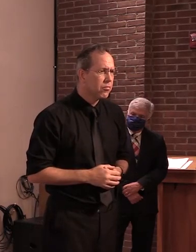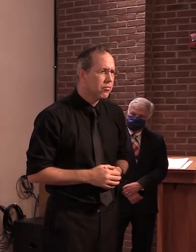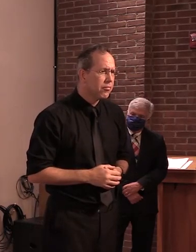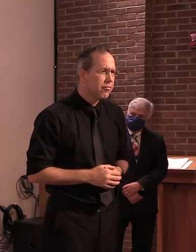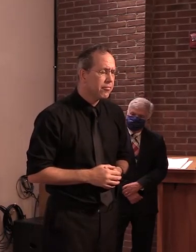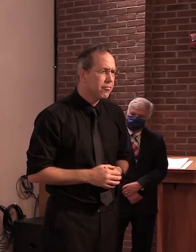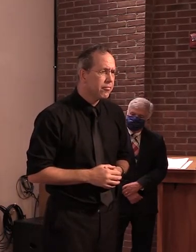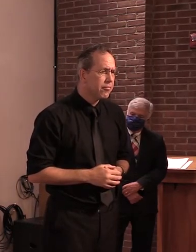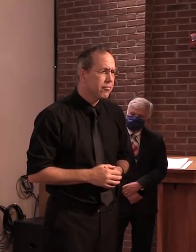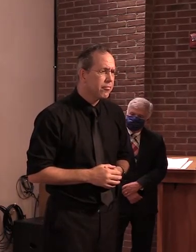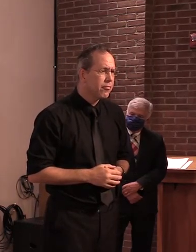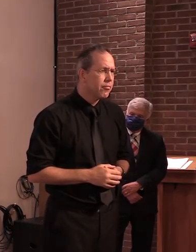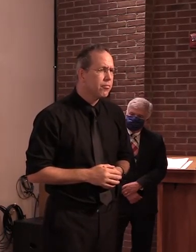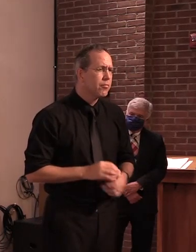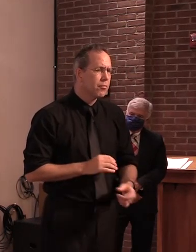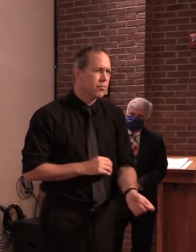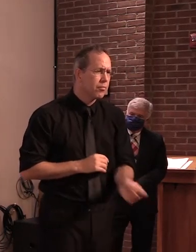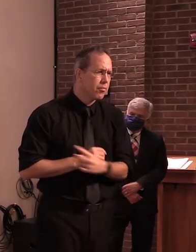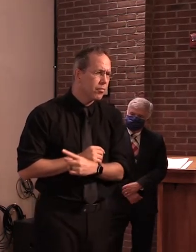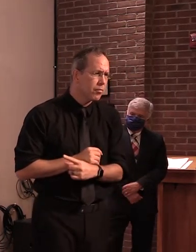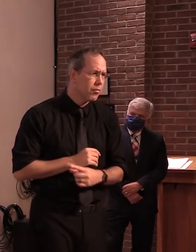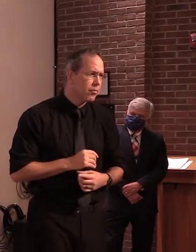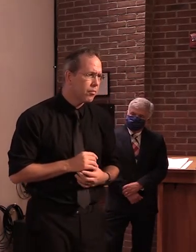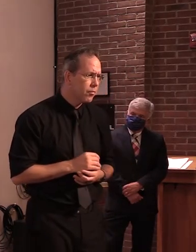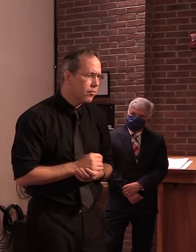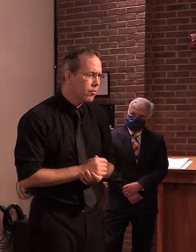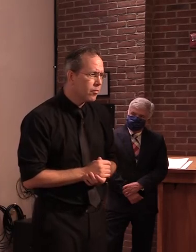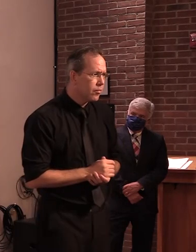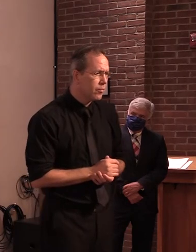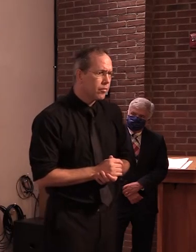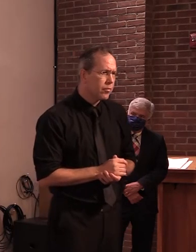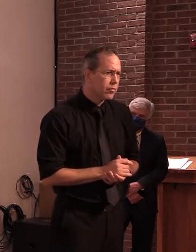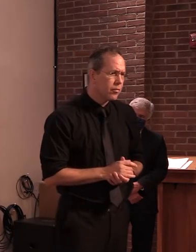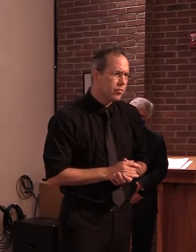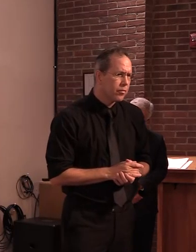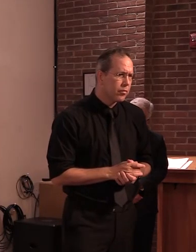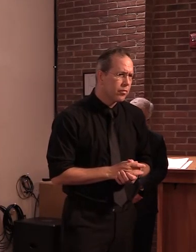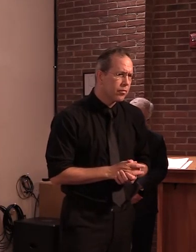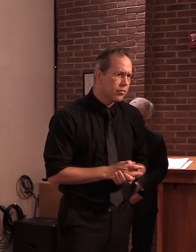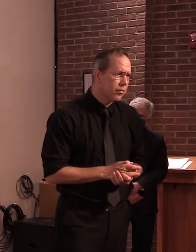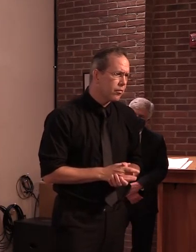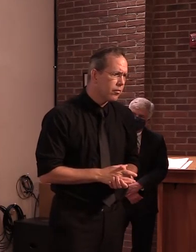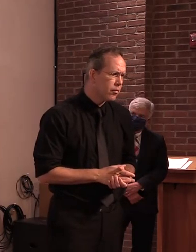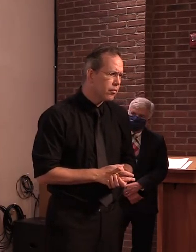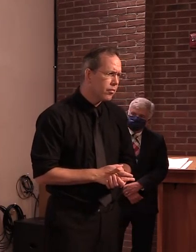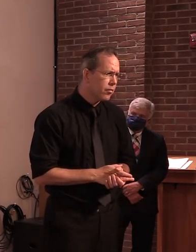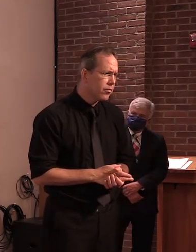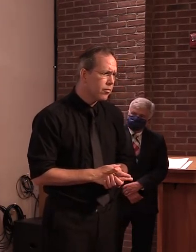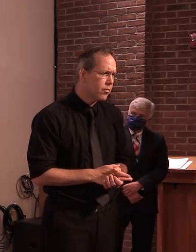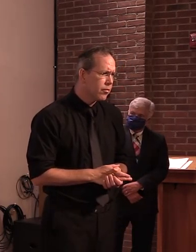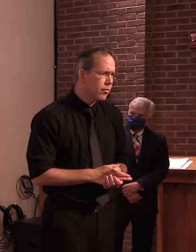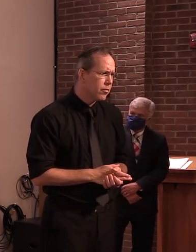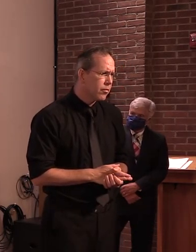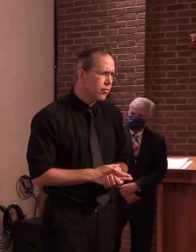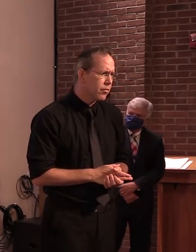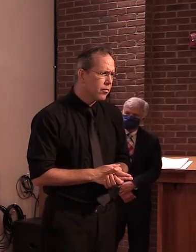Or maybe we could have them wear rubber bands as on their fingers as a reminder not to touch their face so